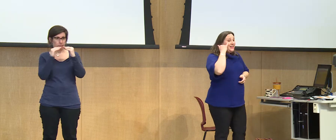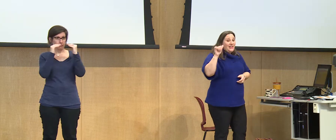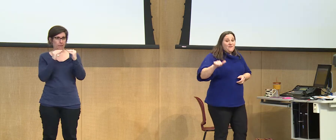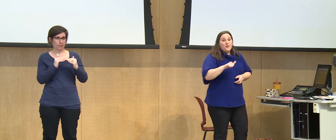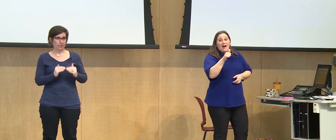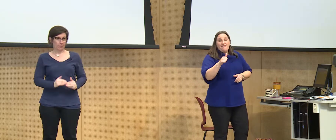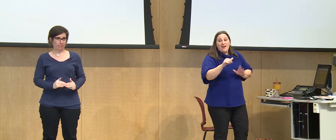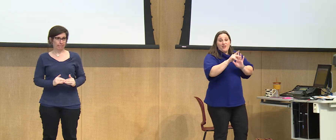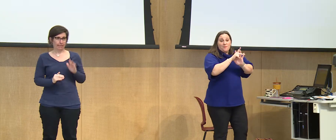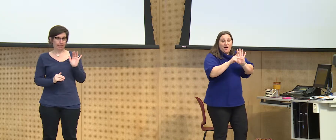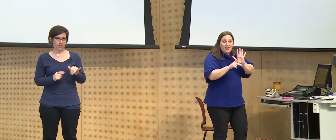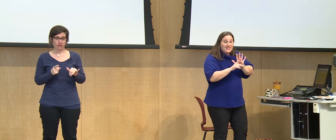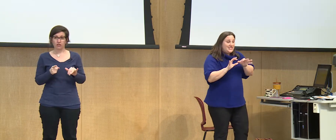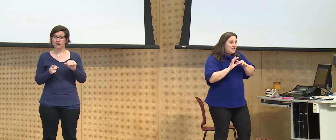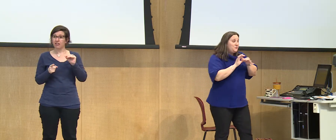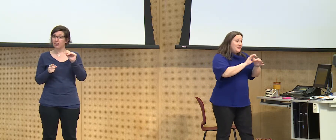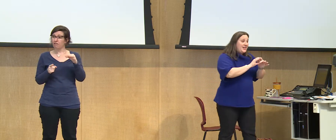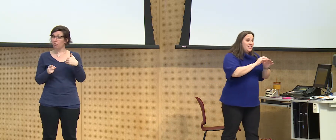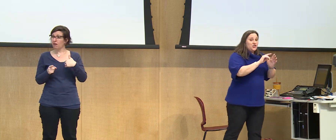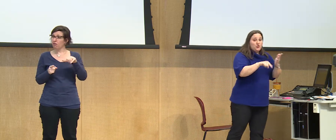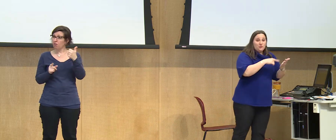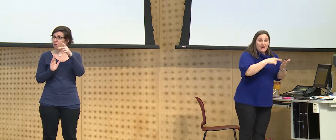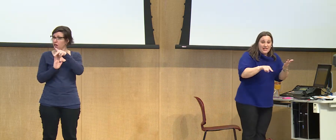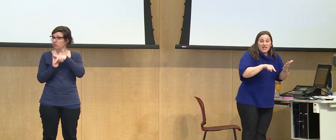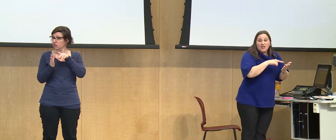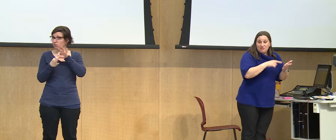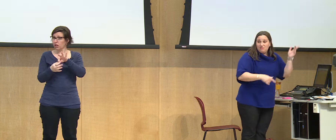If you have other policies related to grading,